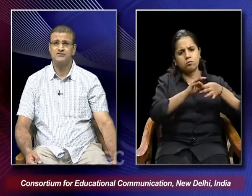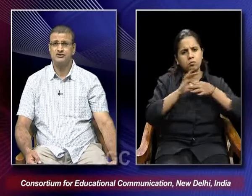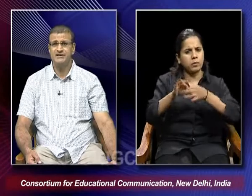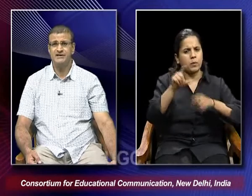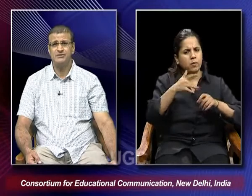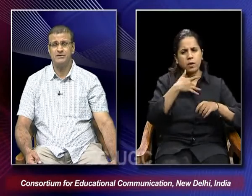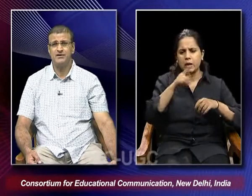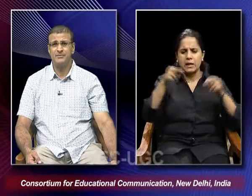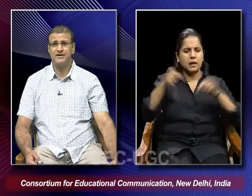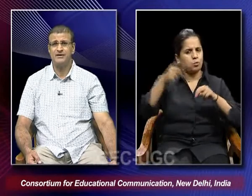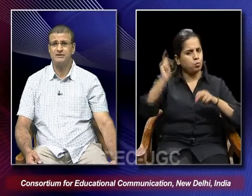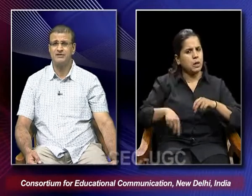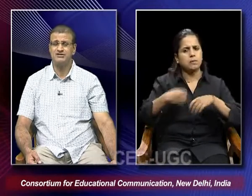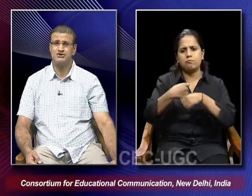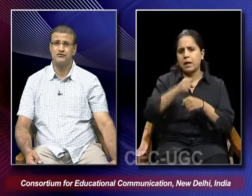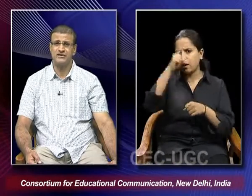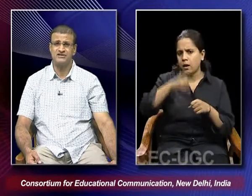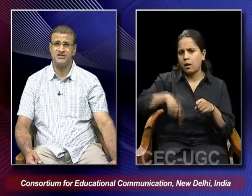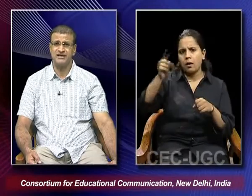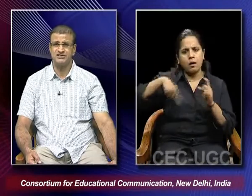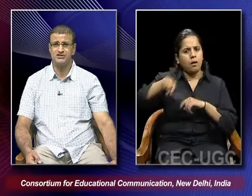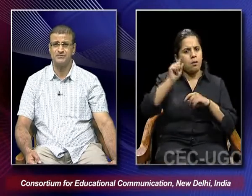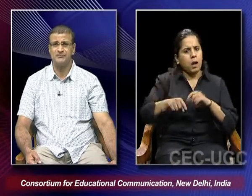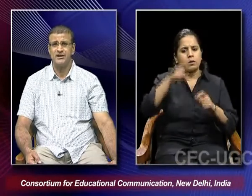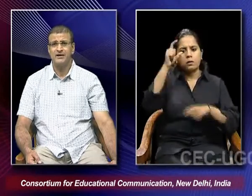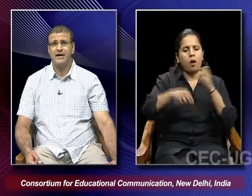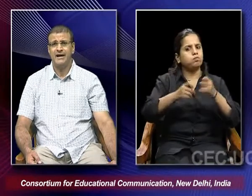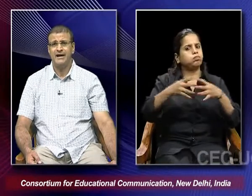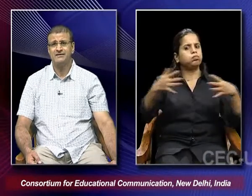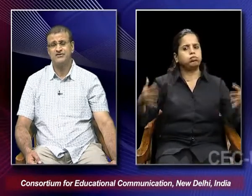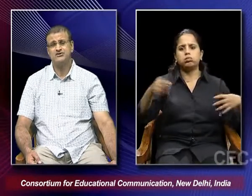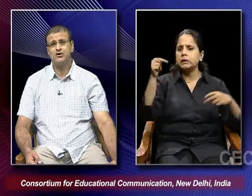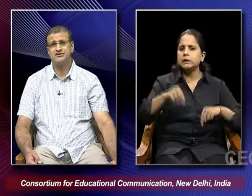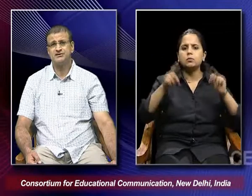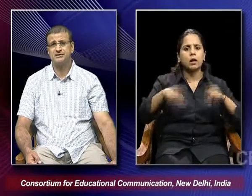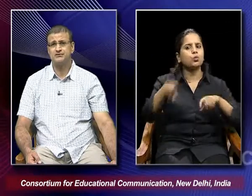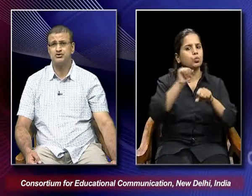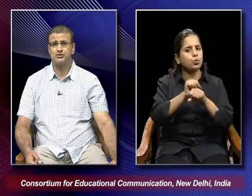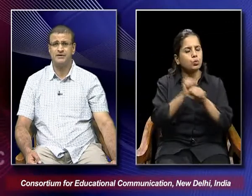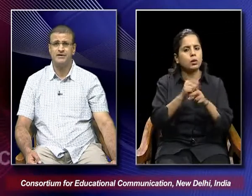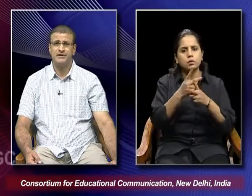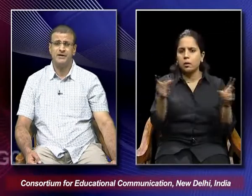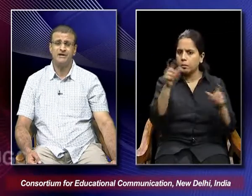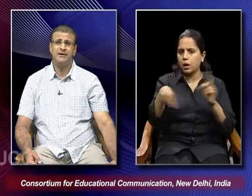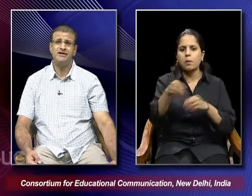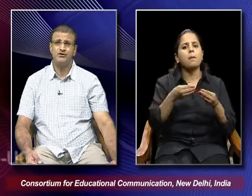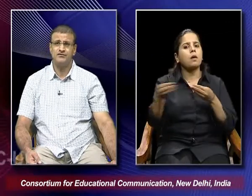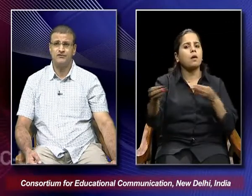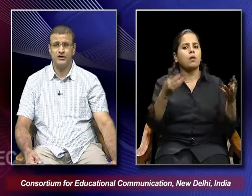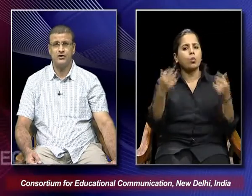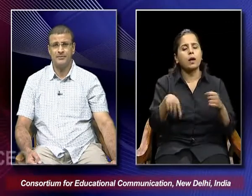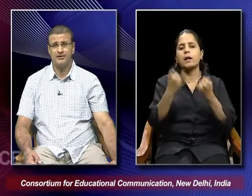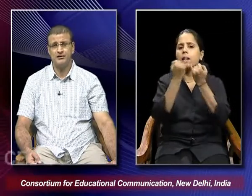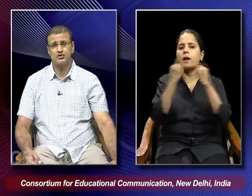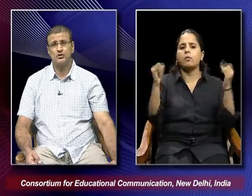there was a need to develop India on the basis of industrialization, and which was in turn was to be independent of the